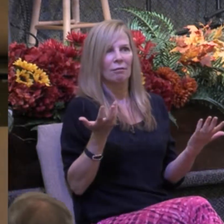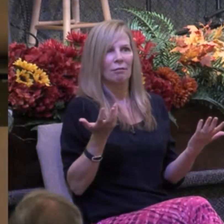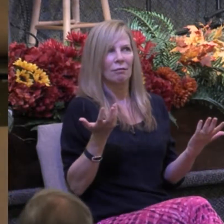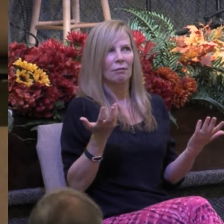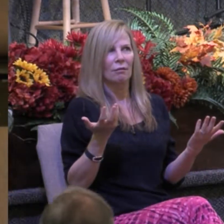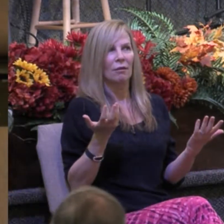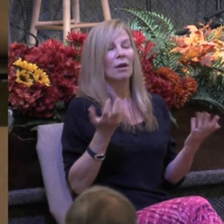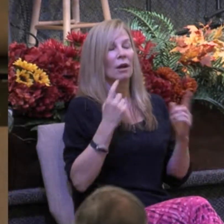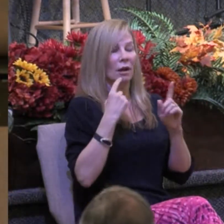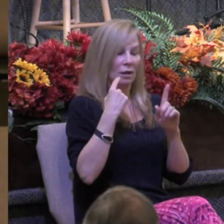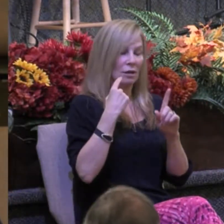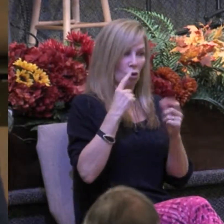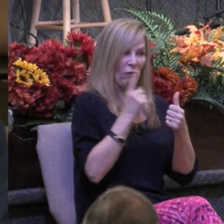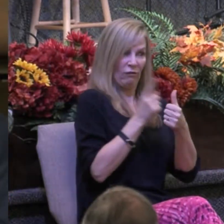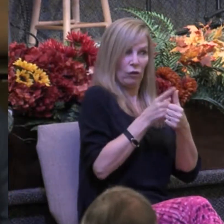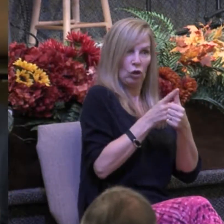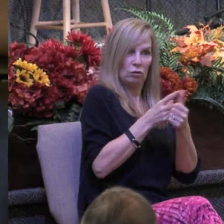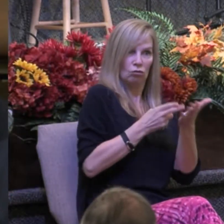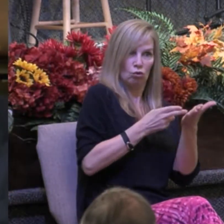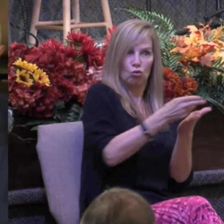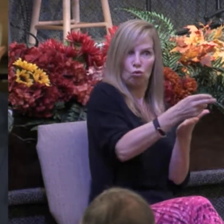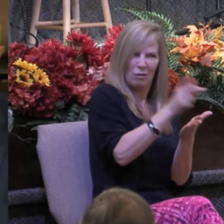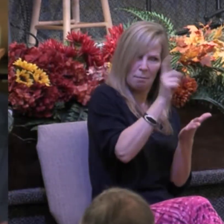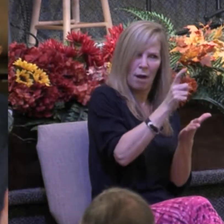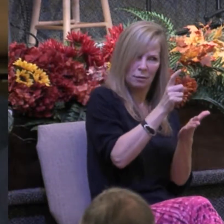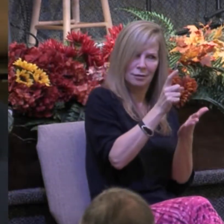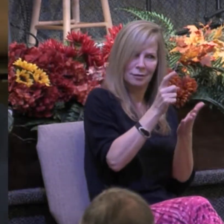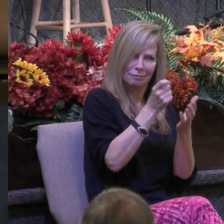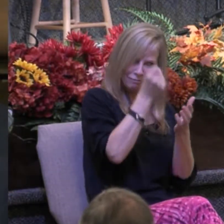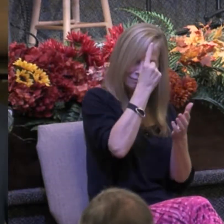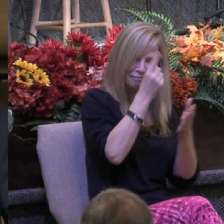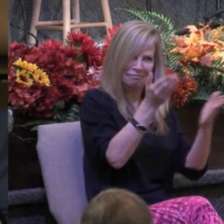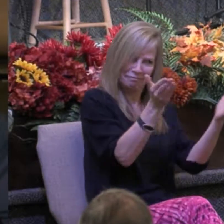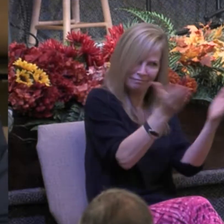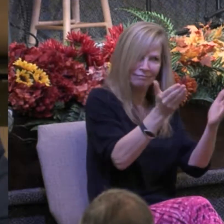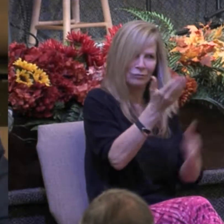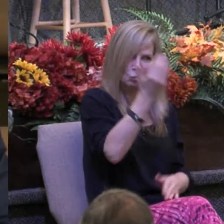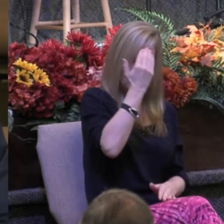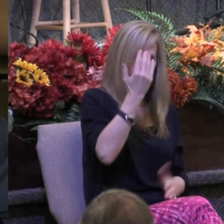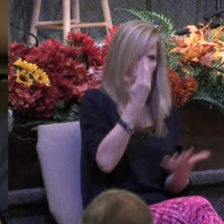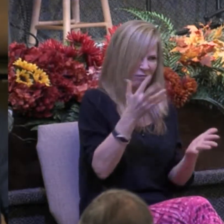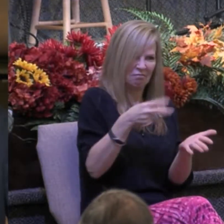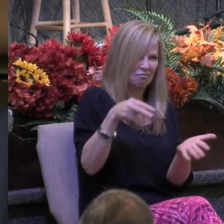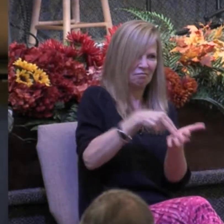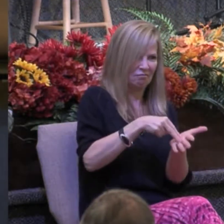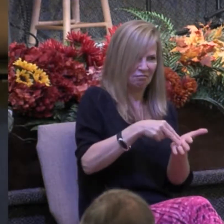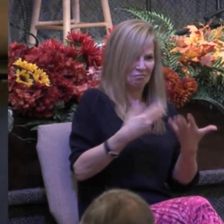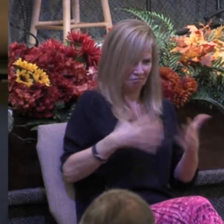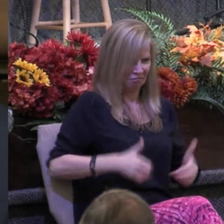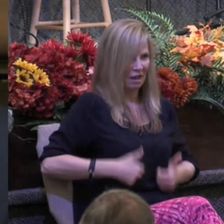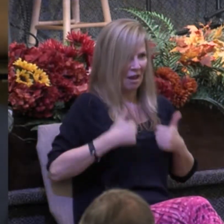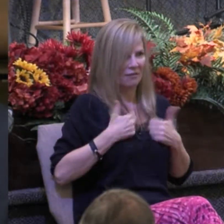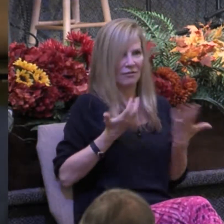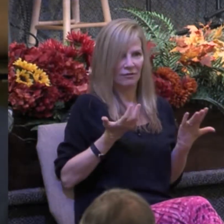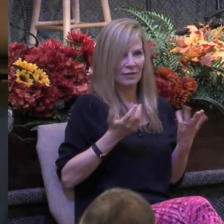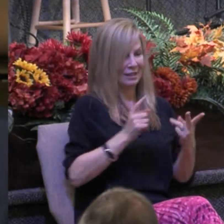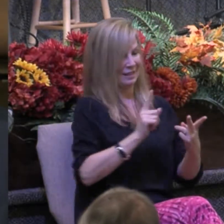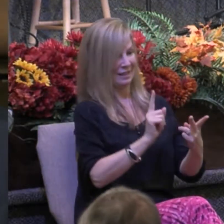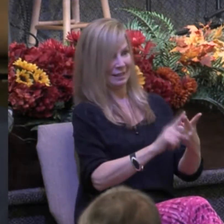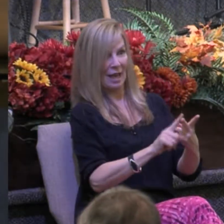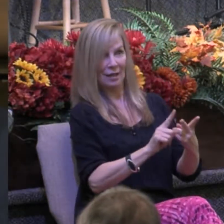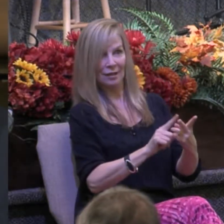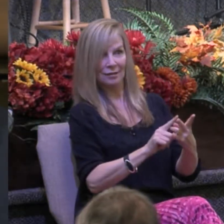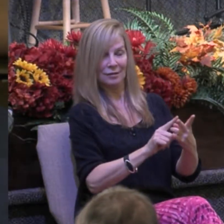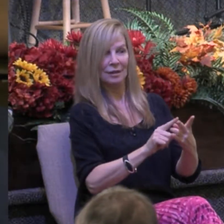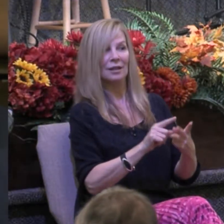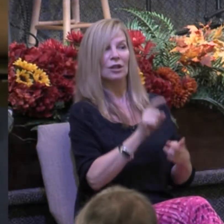addition to being convinced of his resurrection, there was a second essential truth that they needed to know If they were going to be effective witnesses for